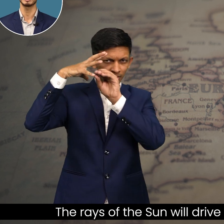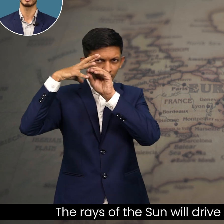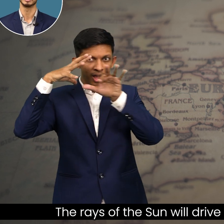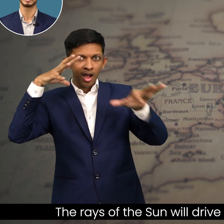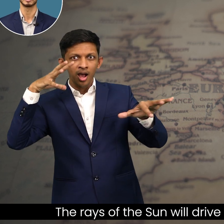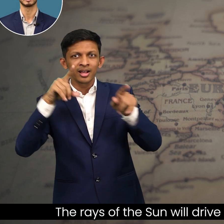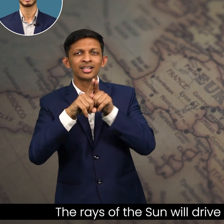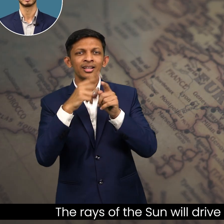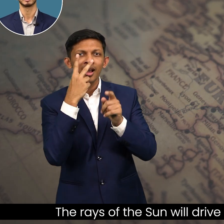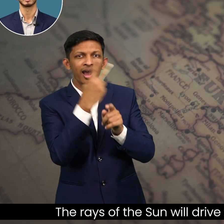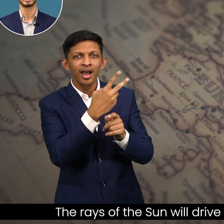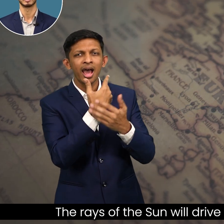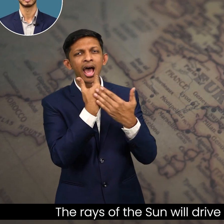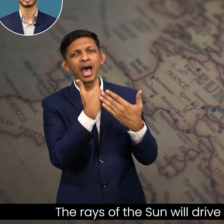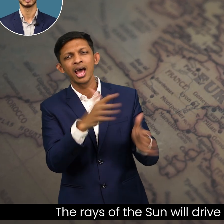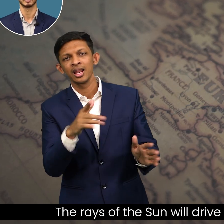of ignorance.